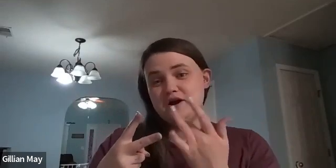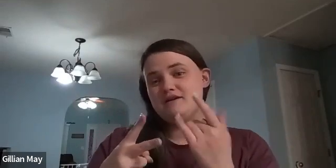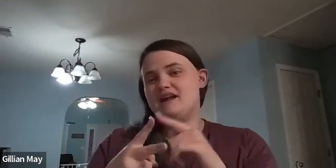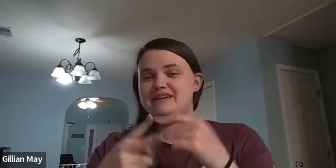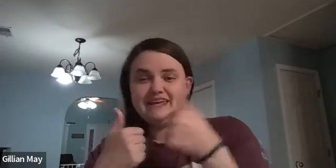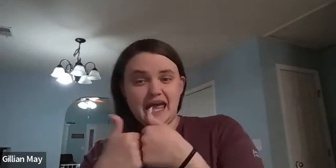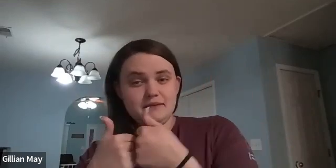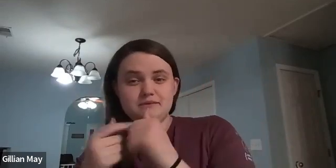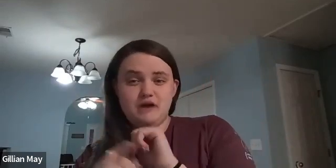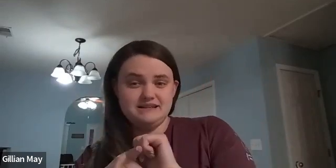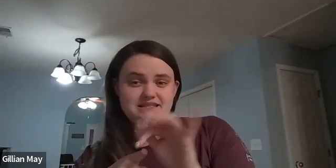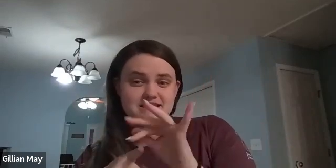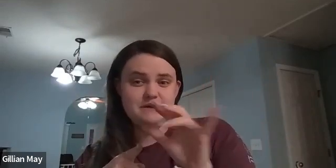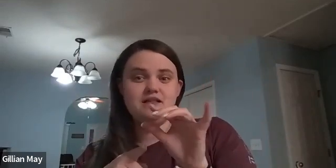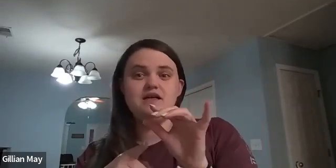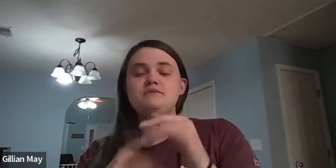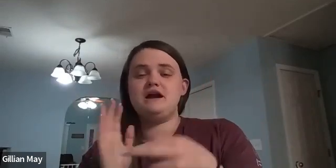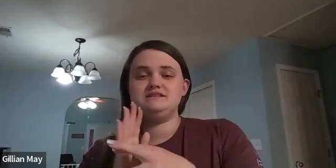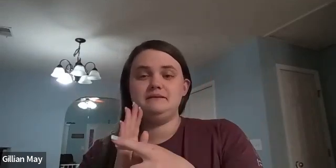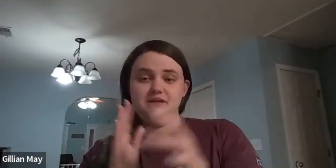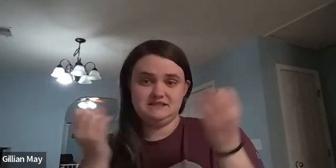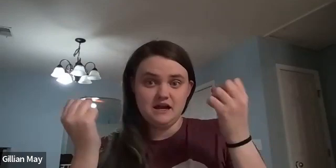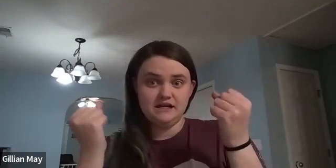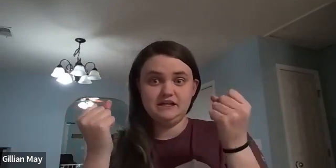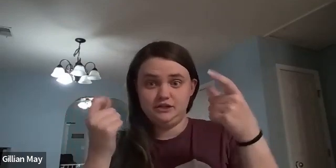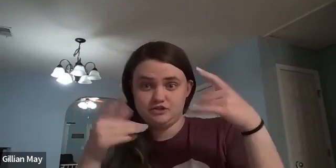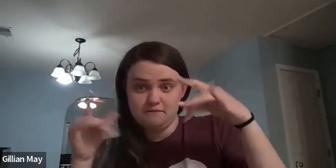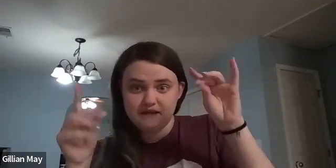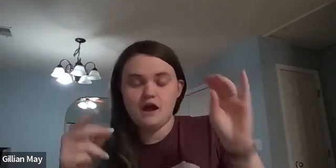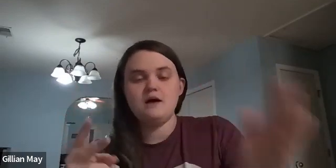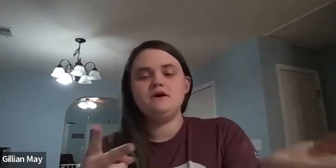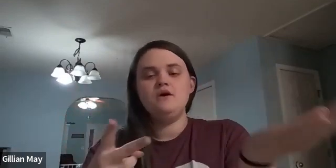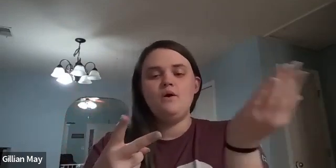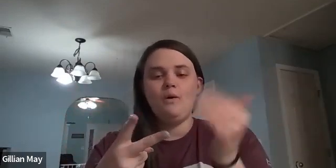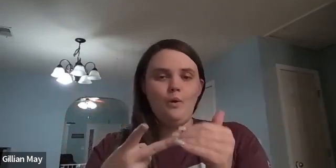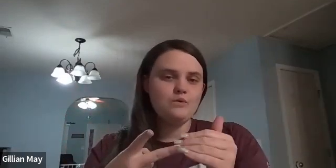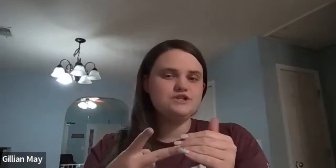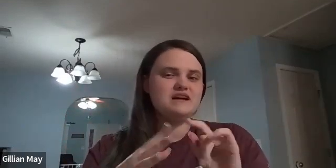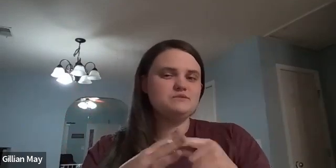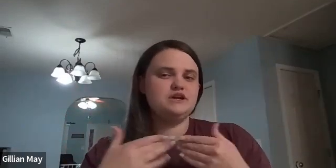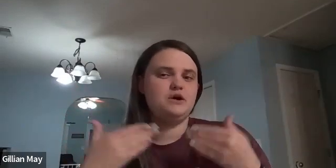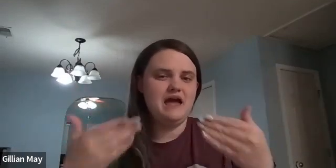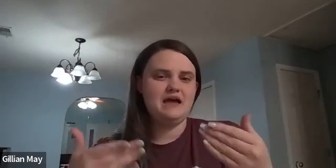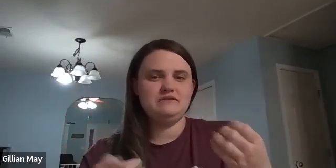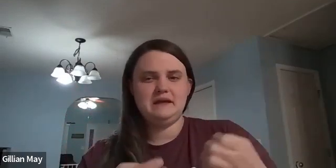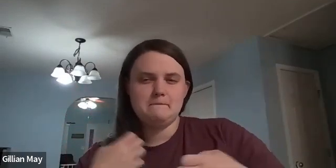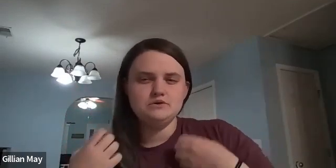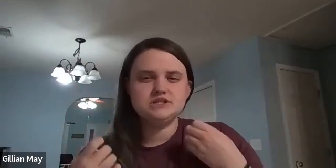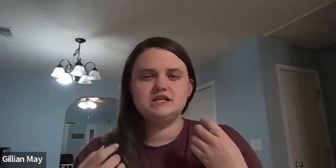prefer kind of a game like practicing spelling, like me signing and you trying picking up? Or would you guys want to go ahead with like